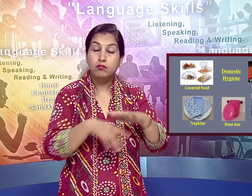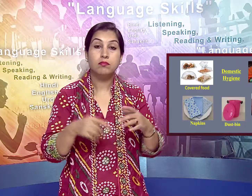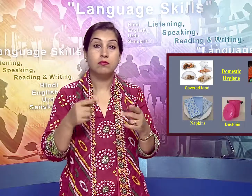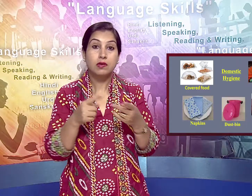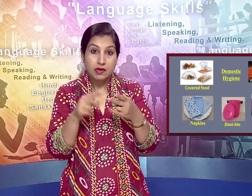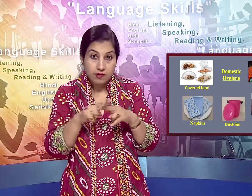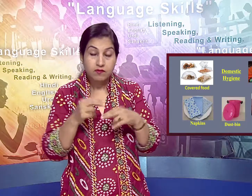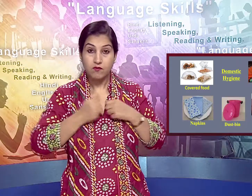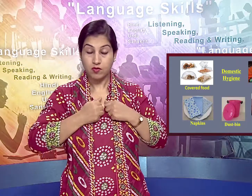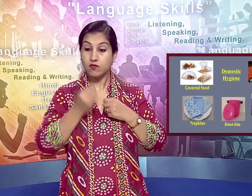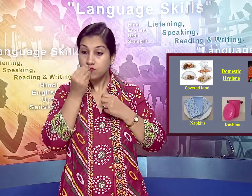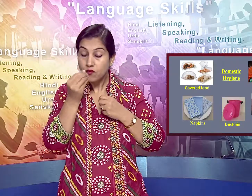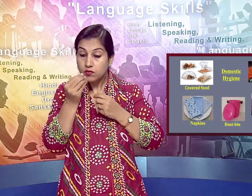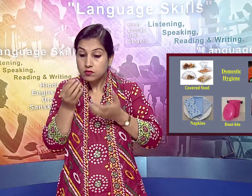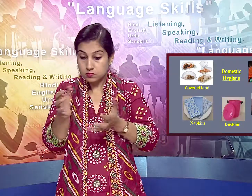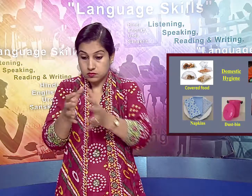at home, if our food is covered,